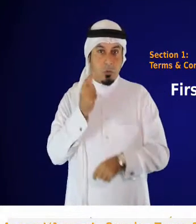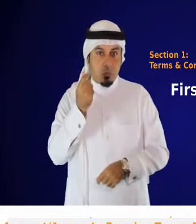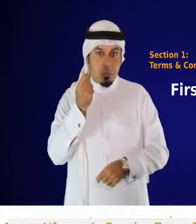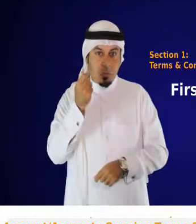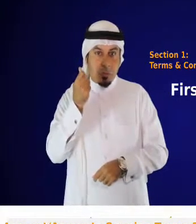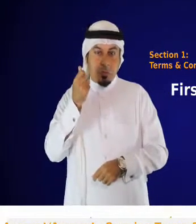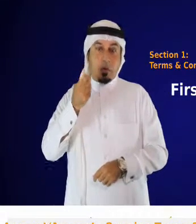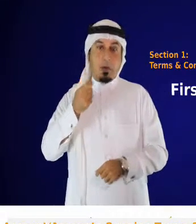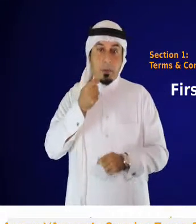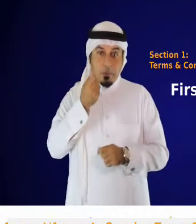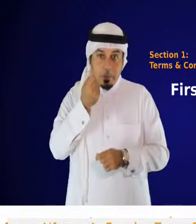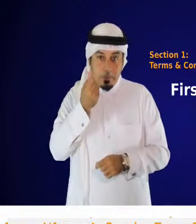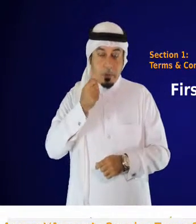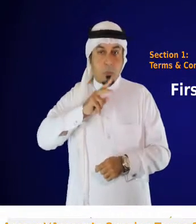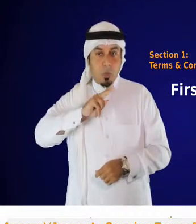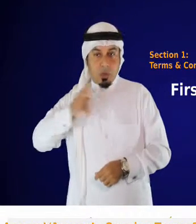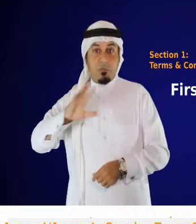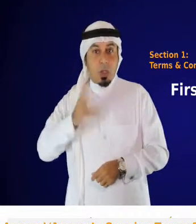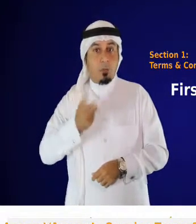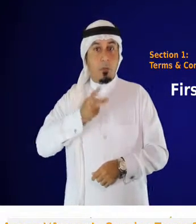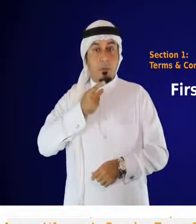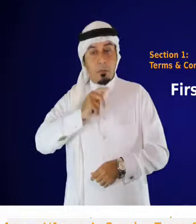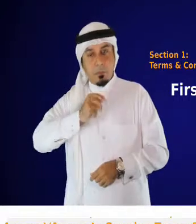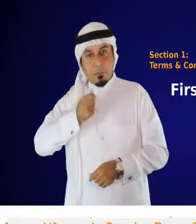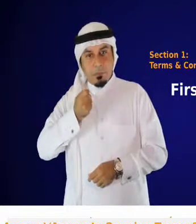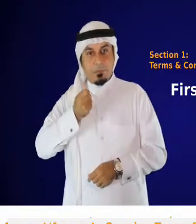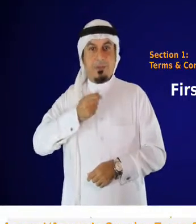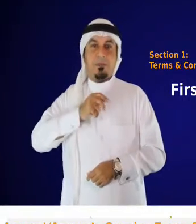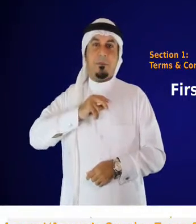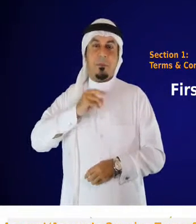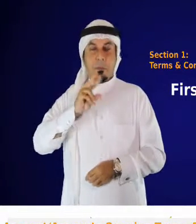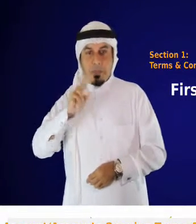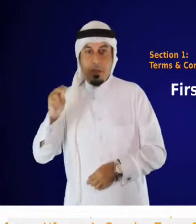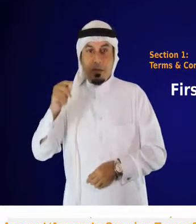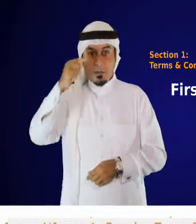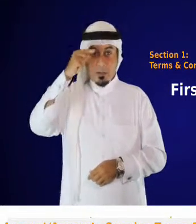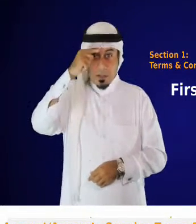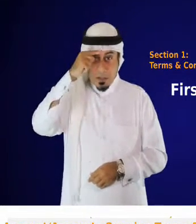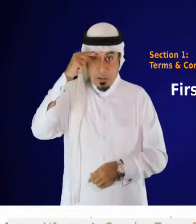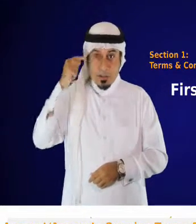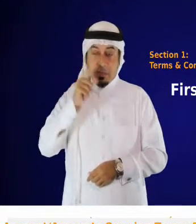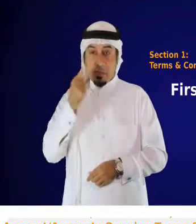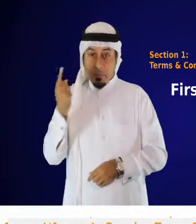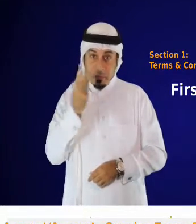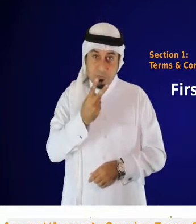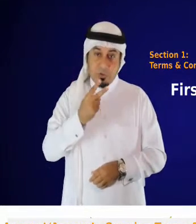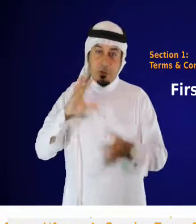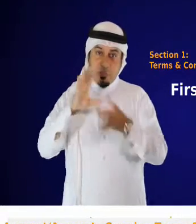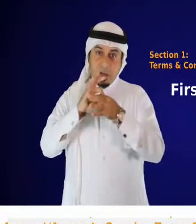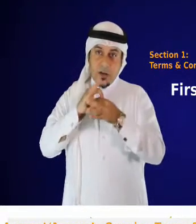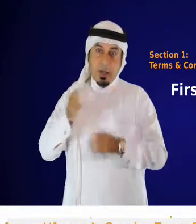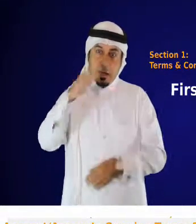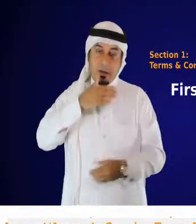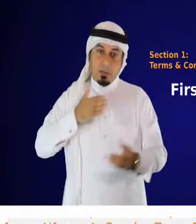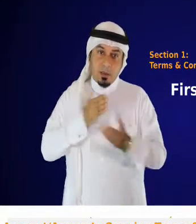with different currencies or unequal funds, the parties may agree to such funds being added to the account